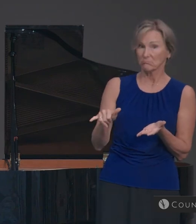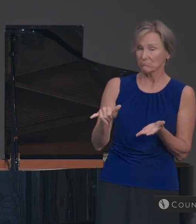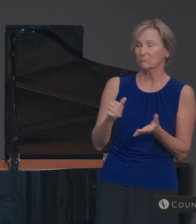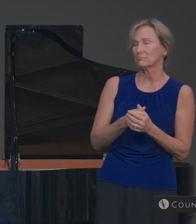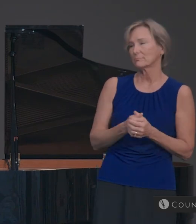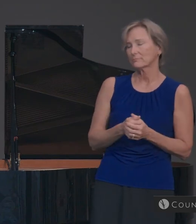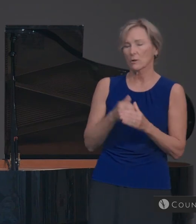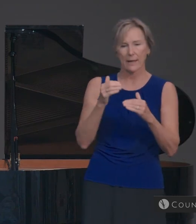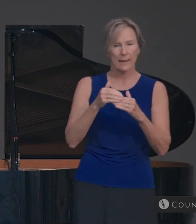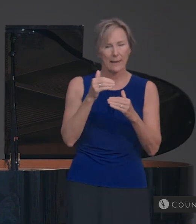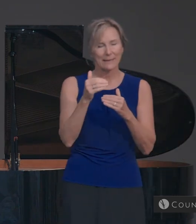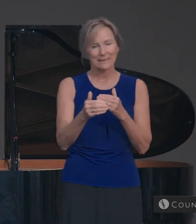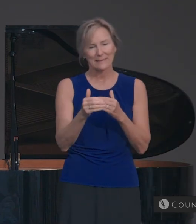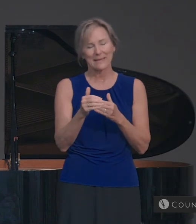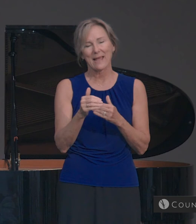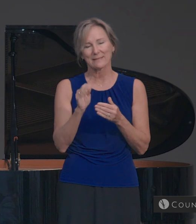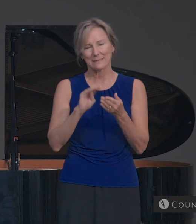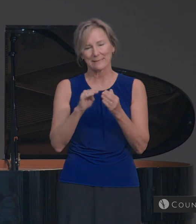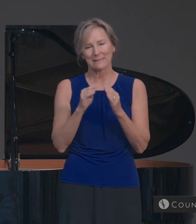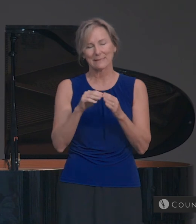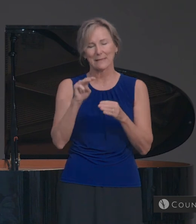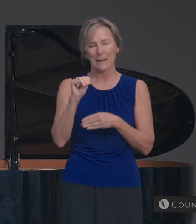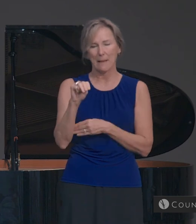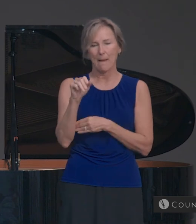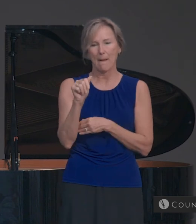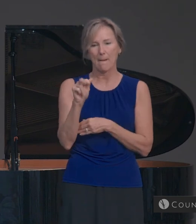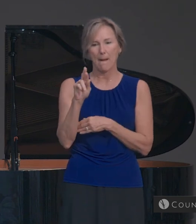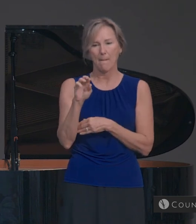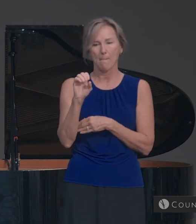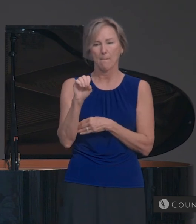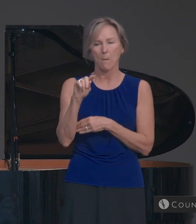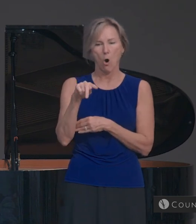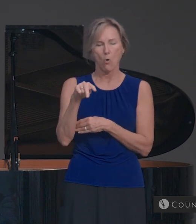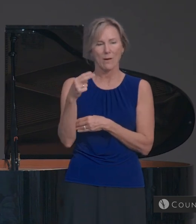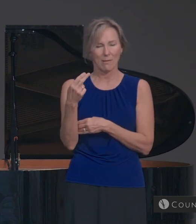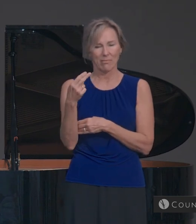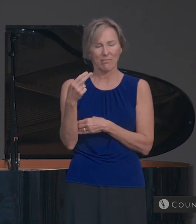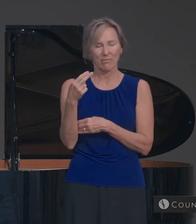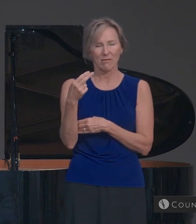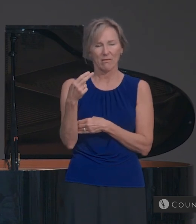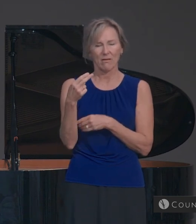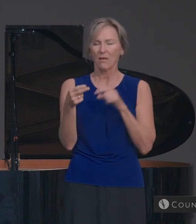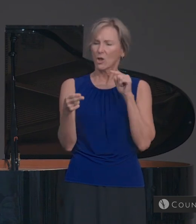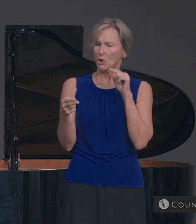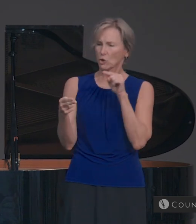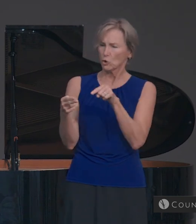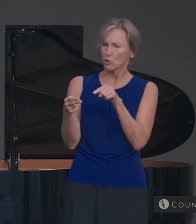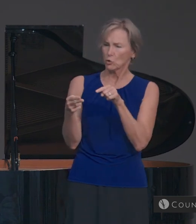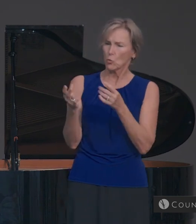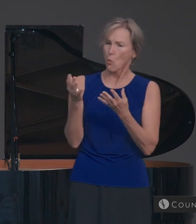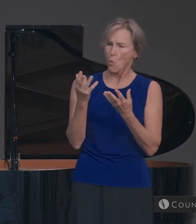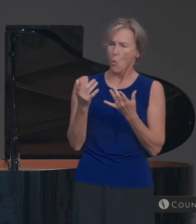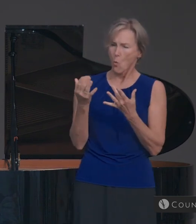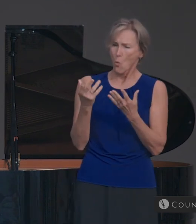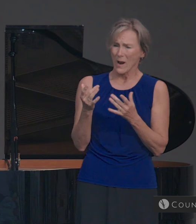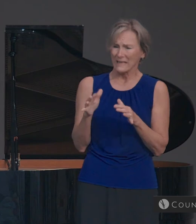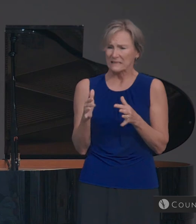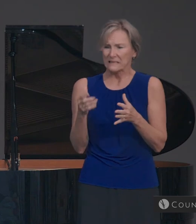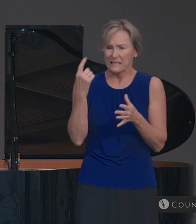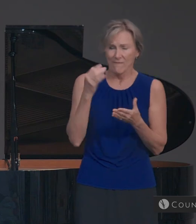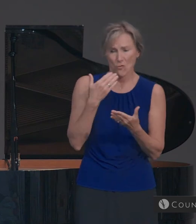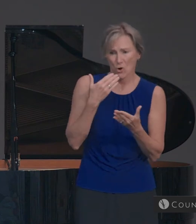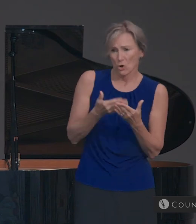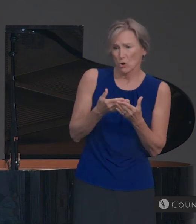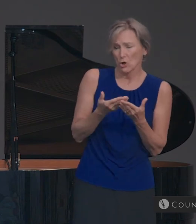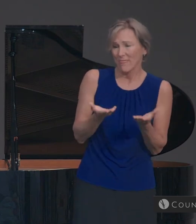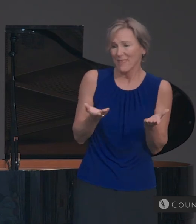Next city, number 5, Marath. How are we doing time? We're doing okay. Wait anxiously for good, because disaster has come